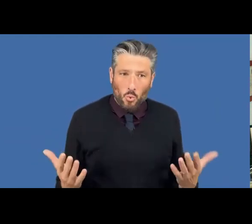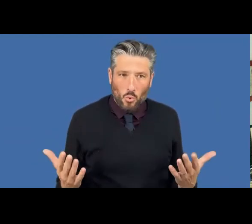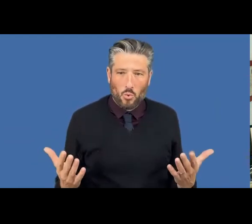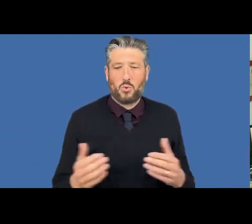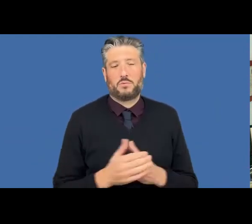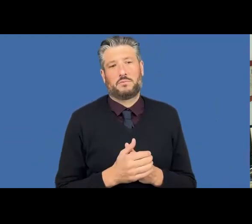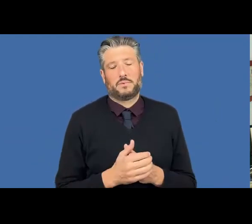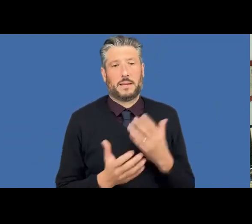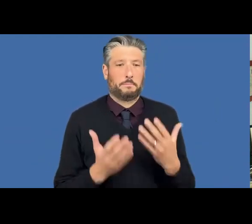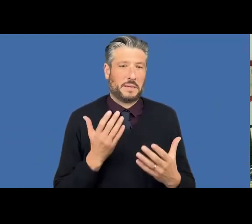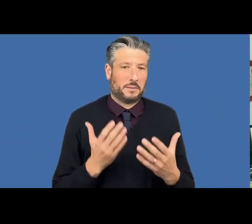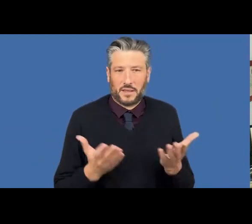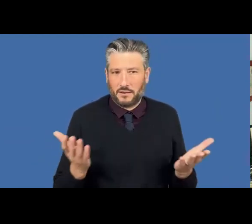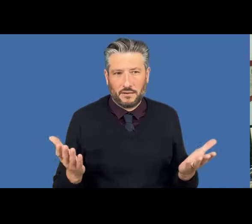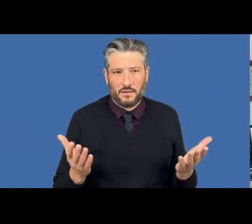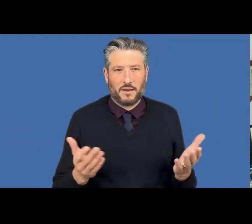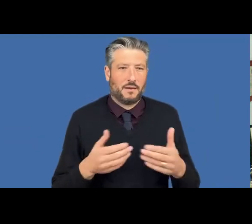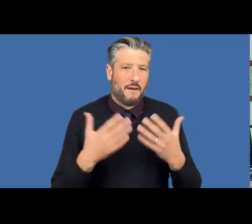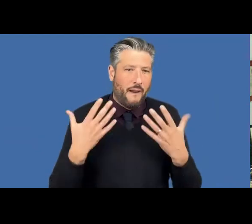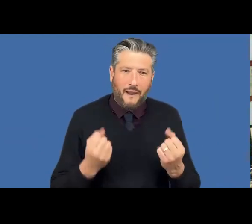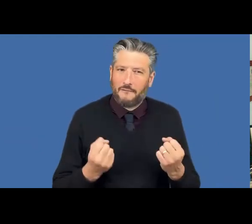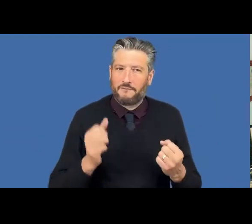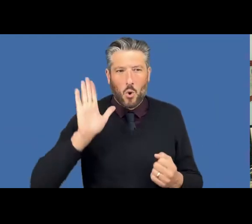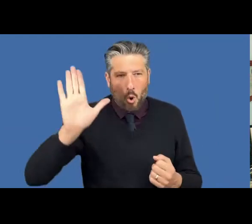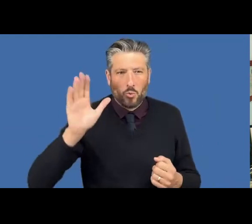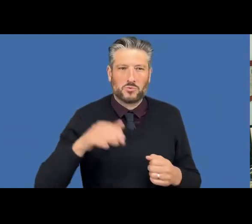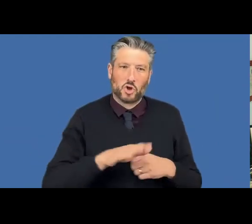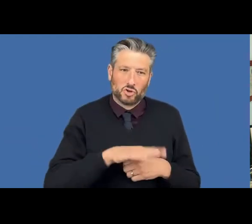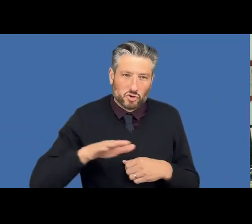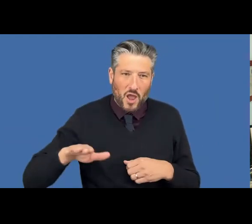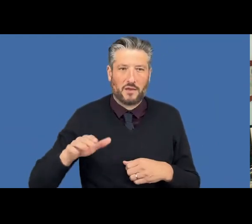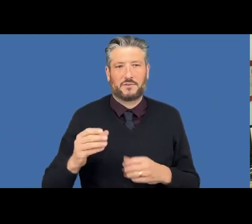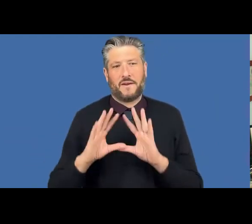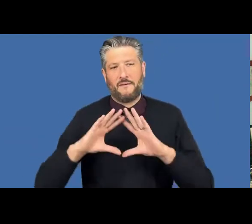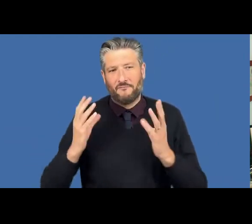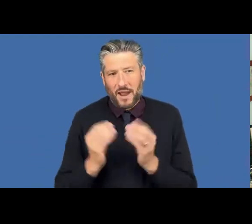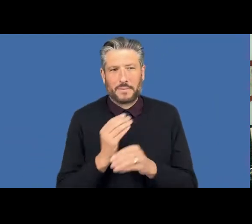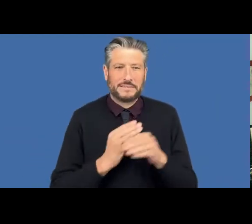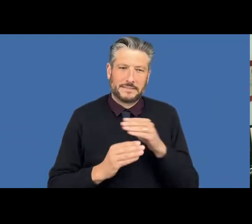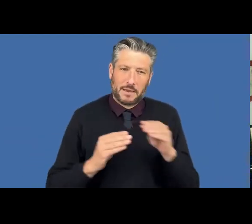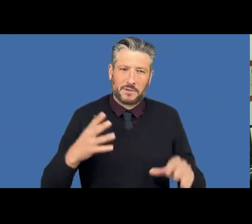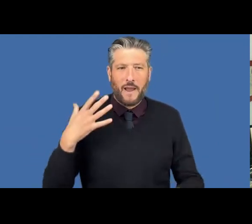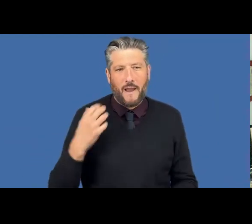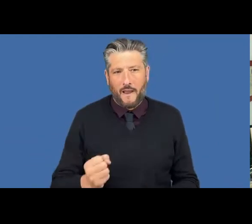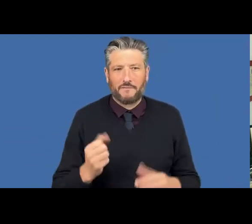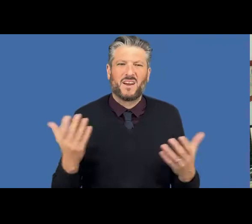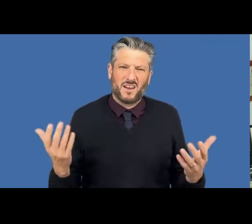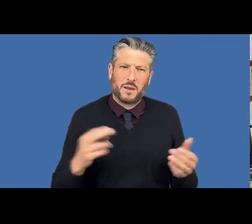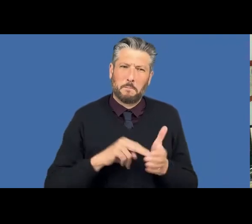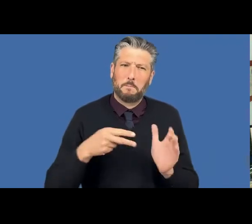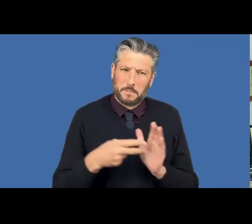or are parents and have immediate family. So again, they have lived experience at one step removed.